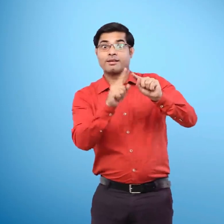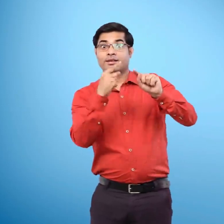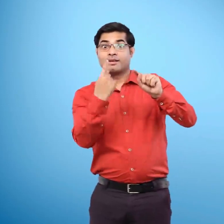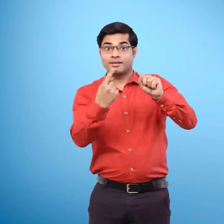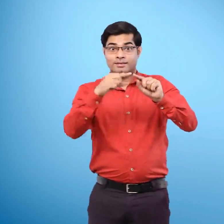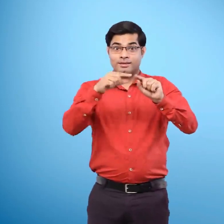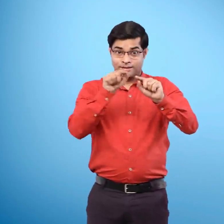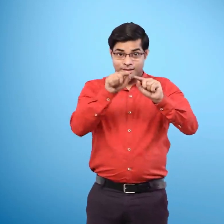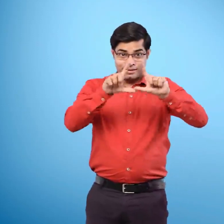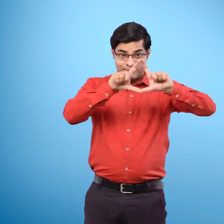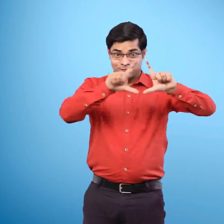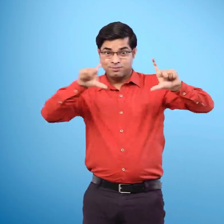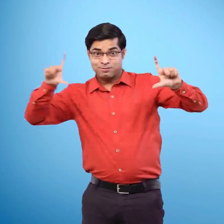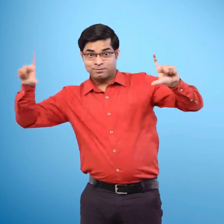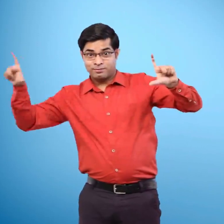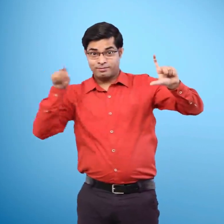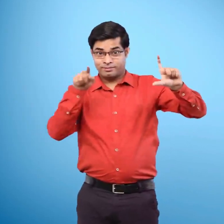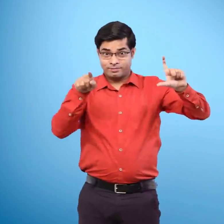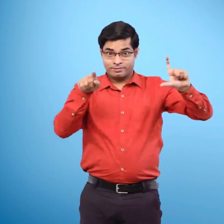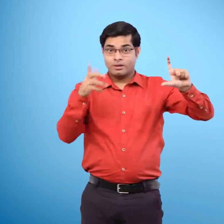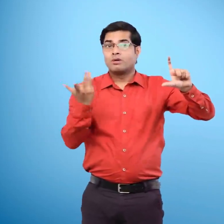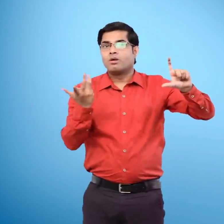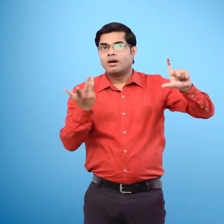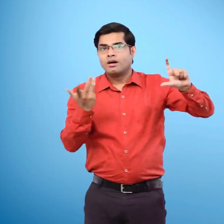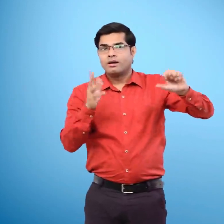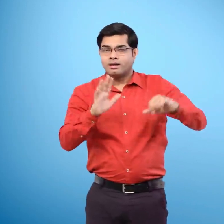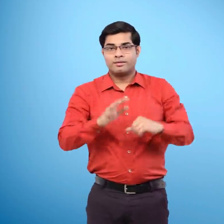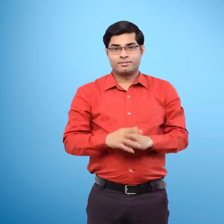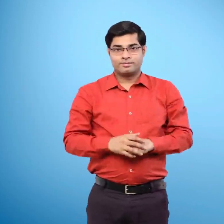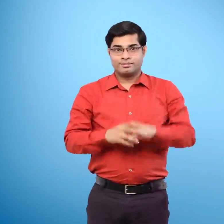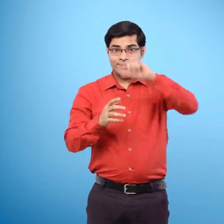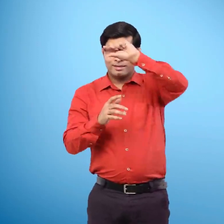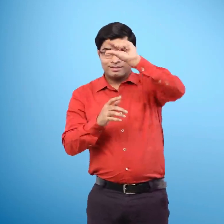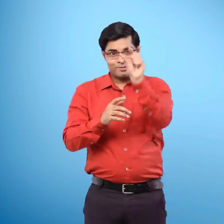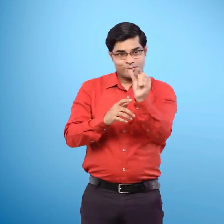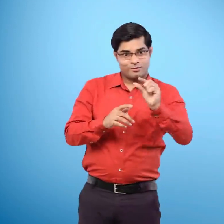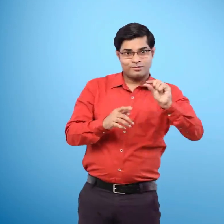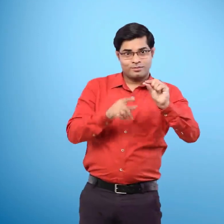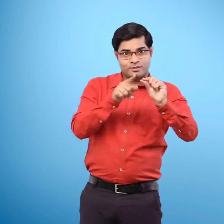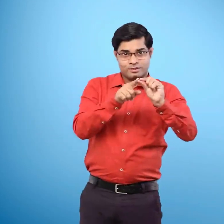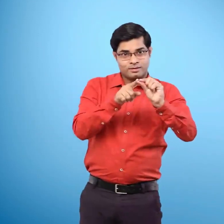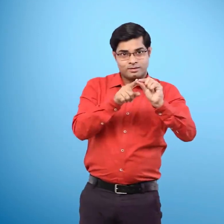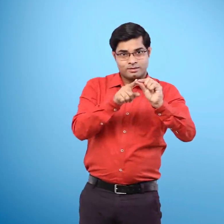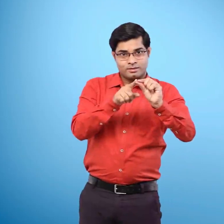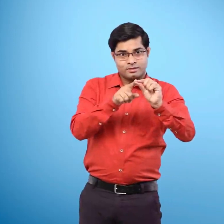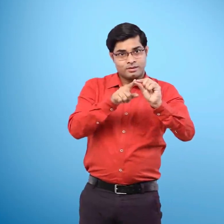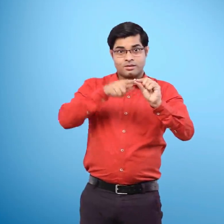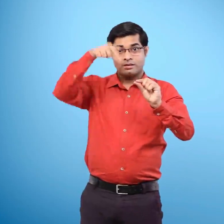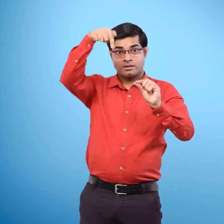The pattern 1 reads as leaf 1, leaf 2 with stem down, leaf 1